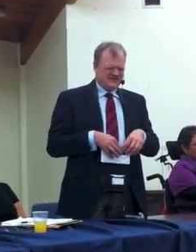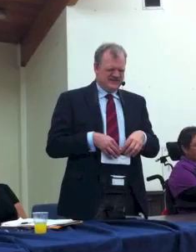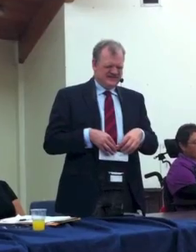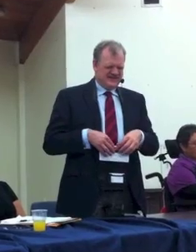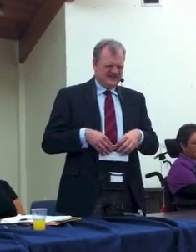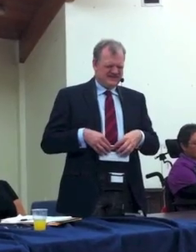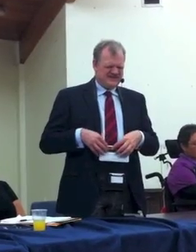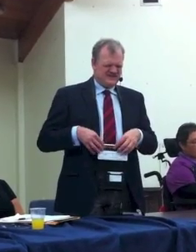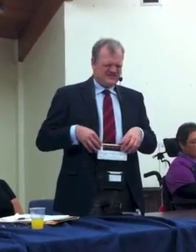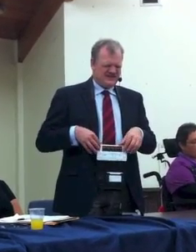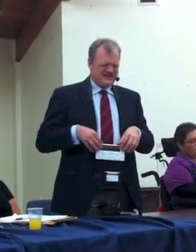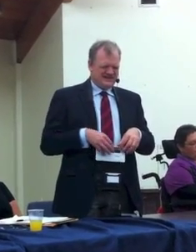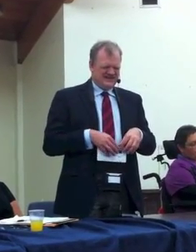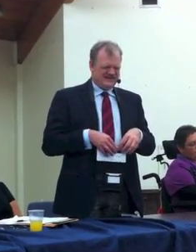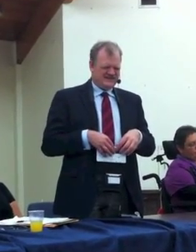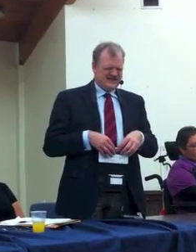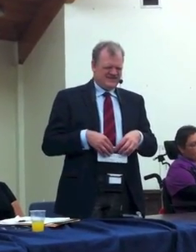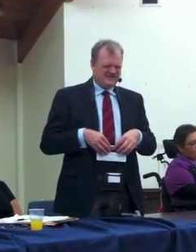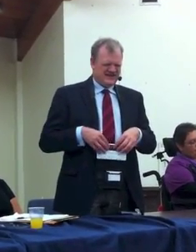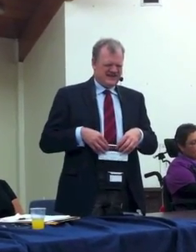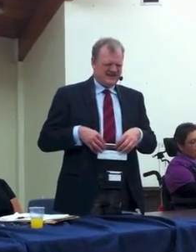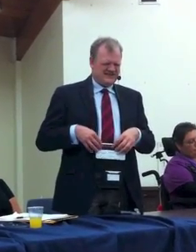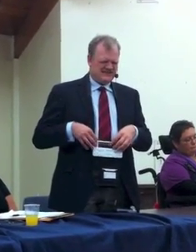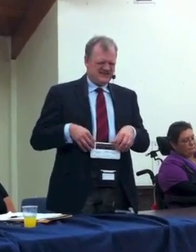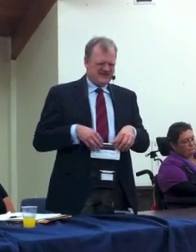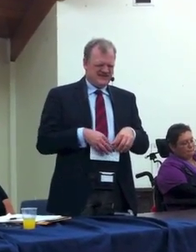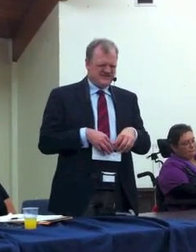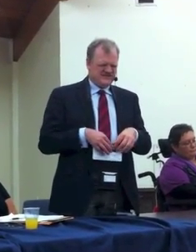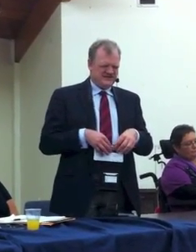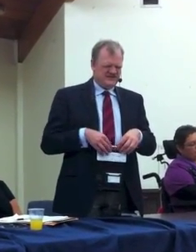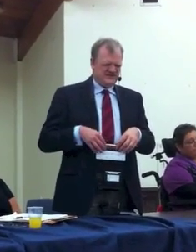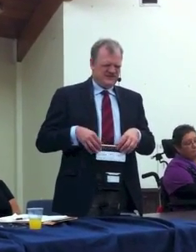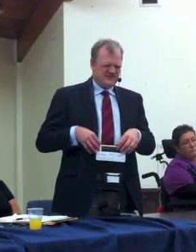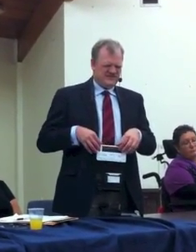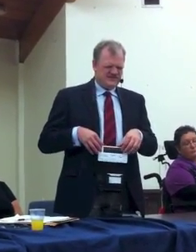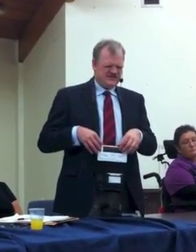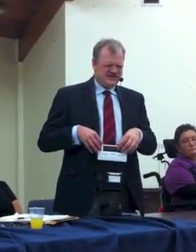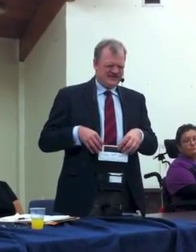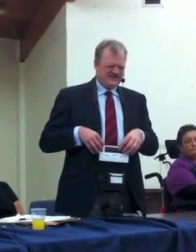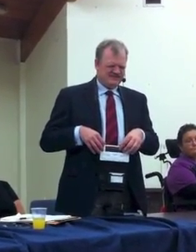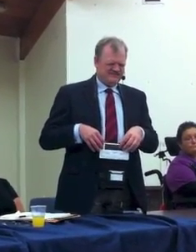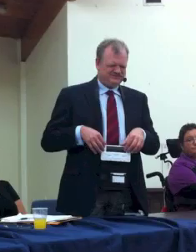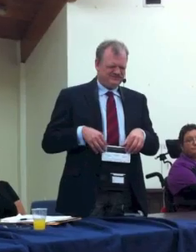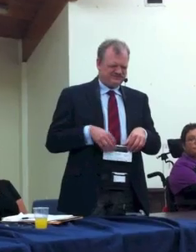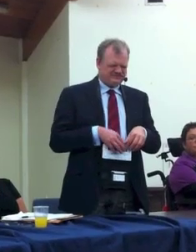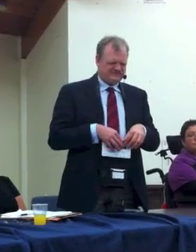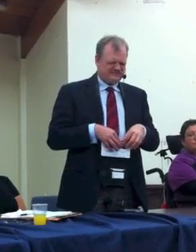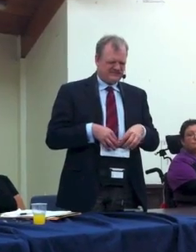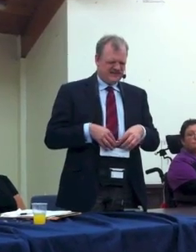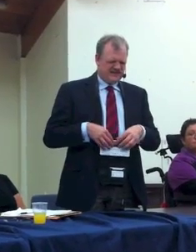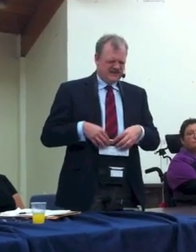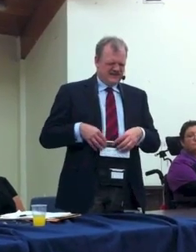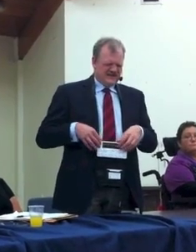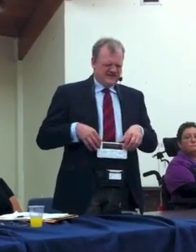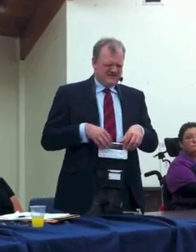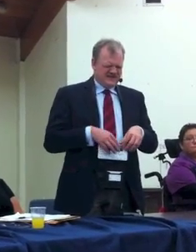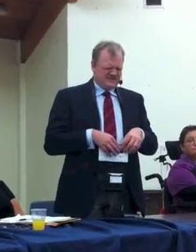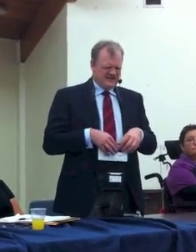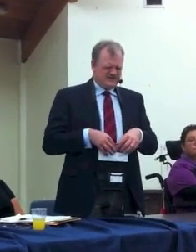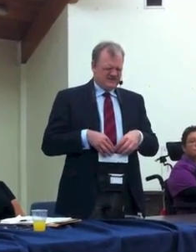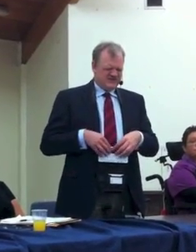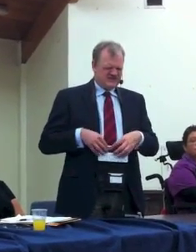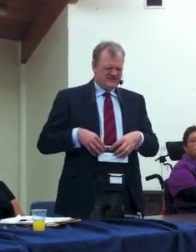they prove that this is simply not a safe custody arrangement for the child.